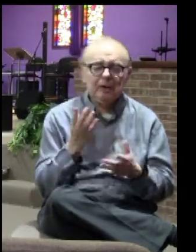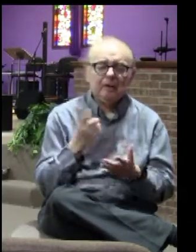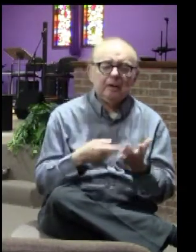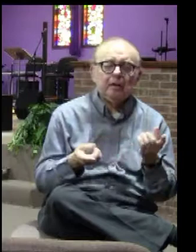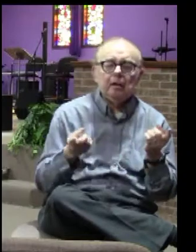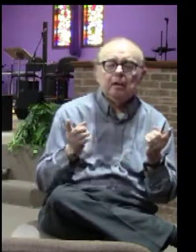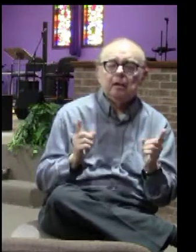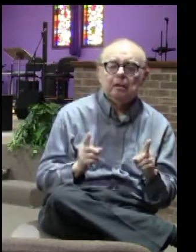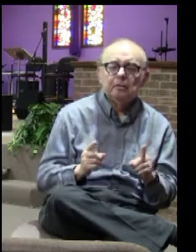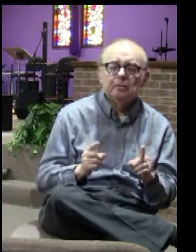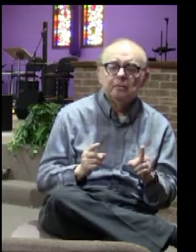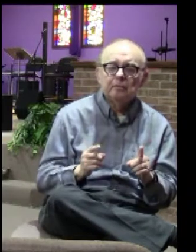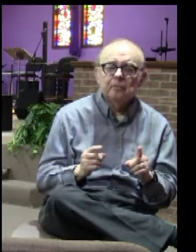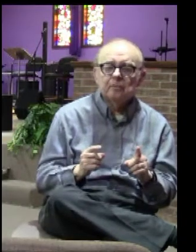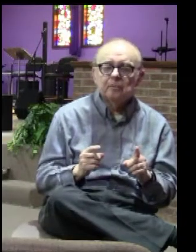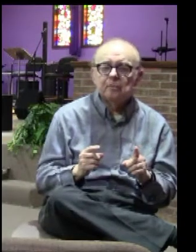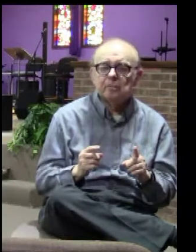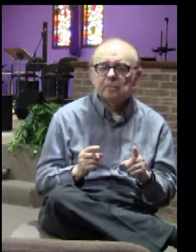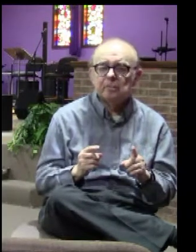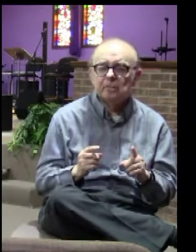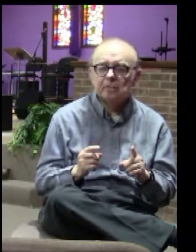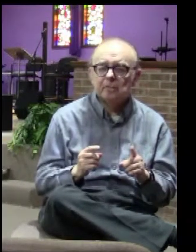what happens is